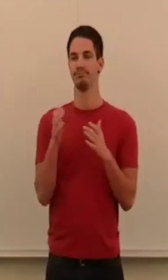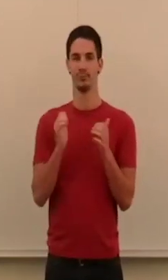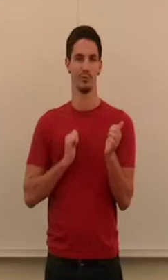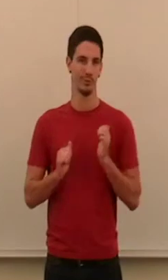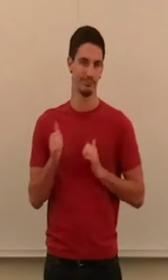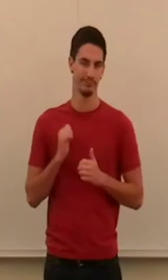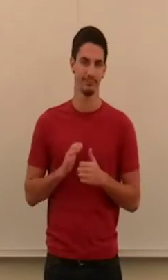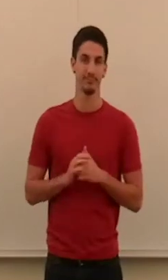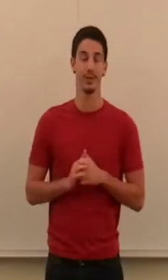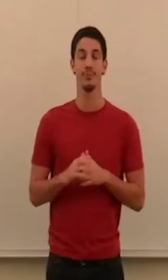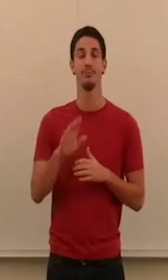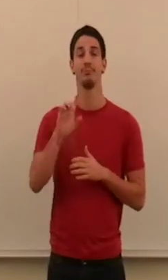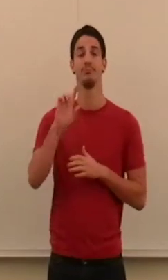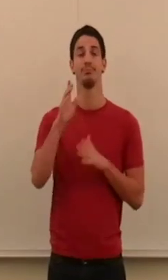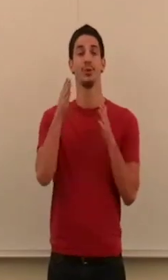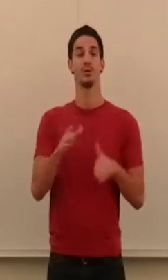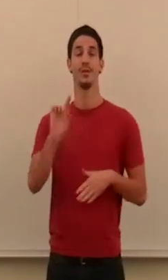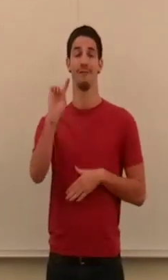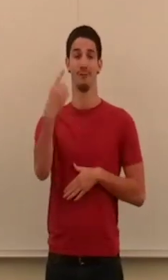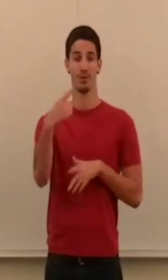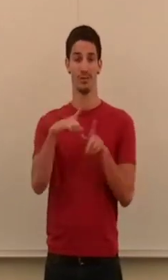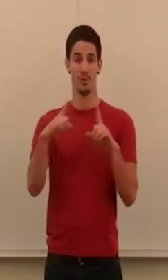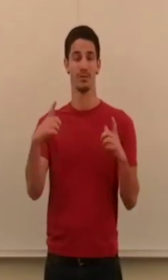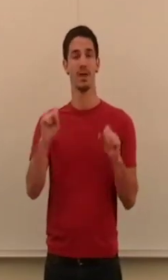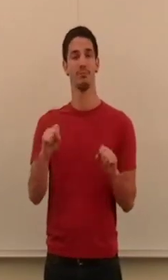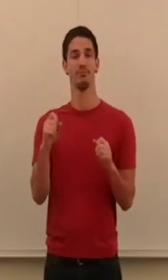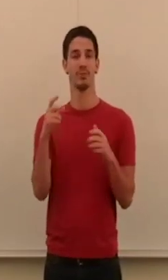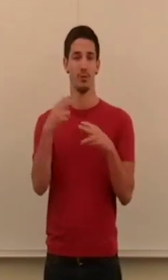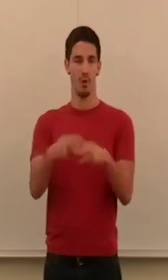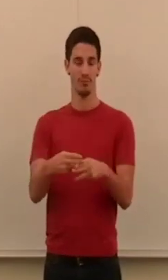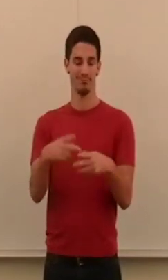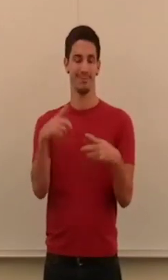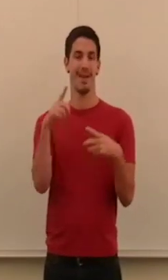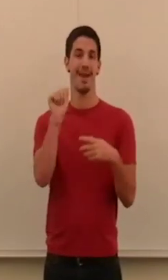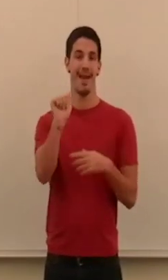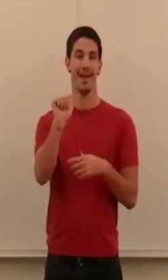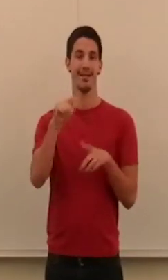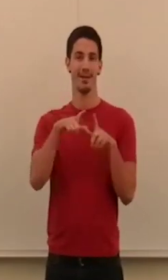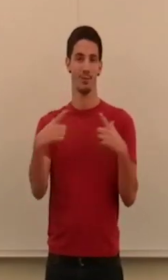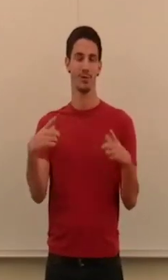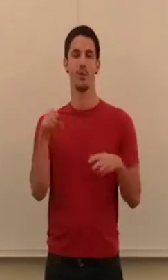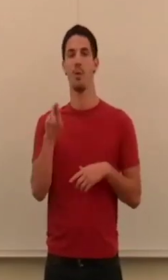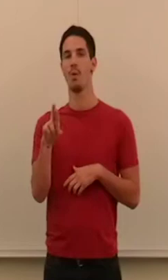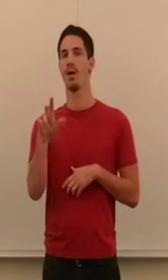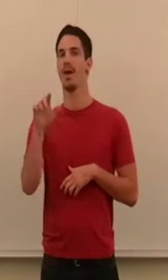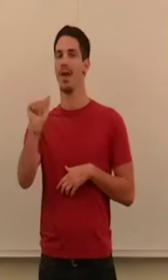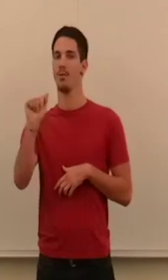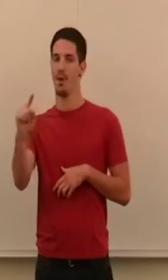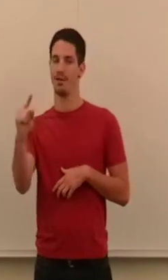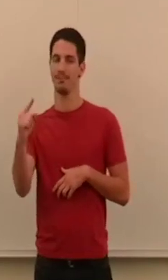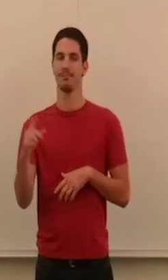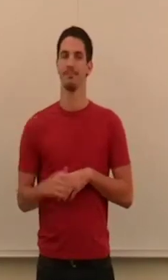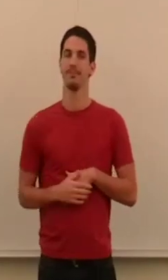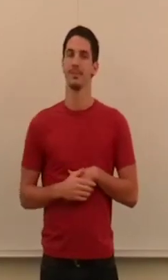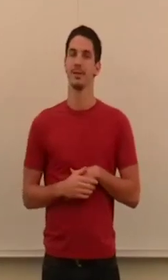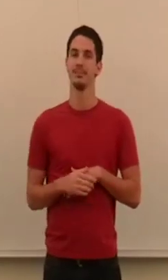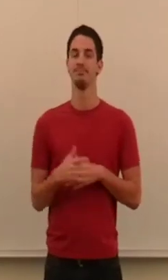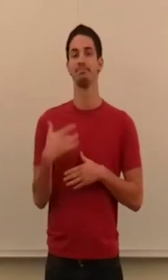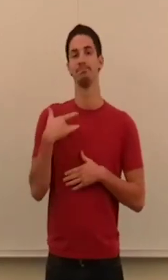can also be called their A language, or L1. Typically, this A language, or L1, is the language